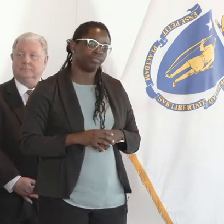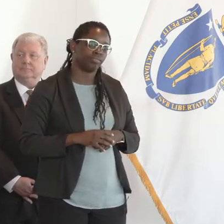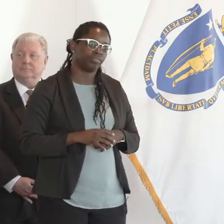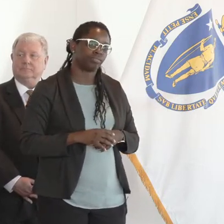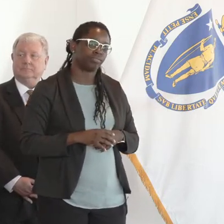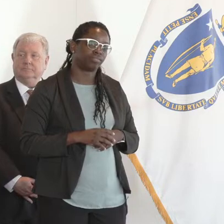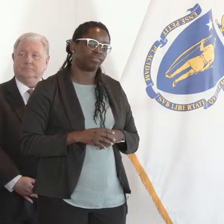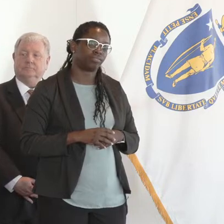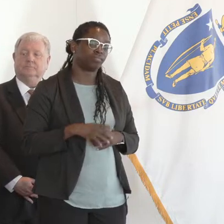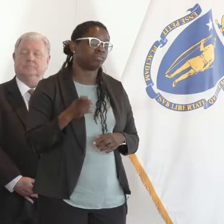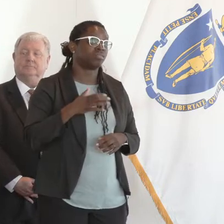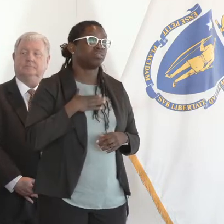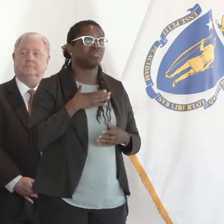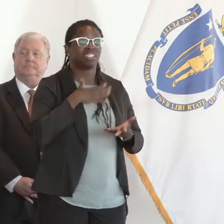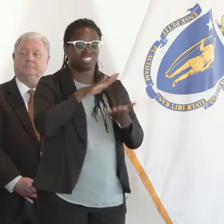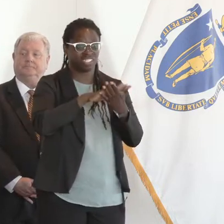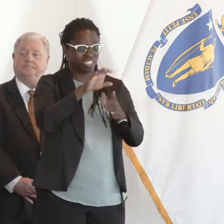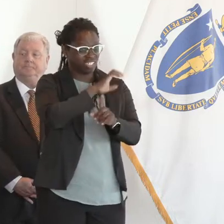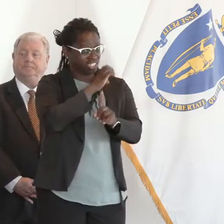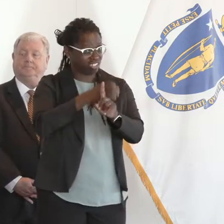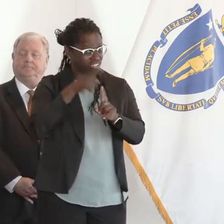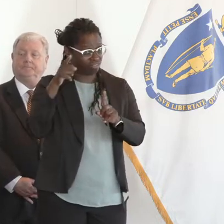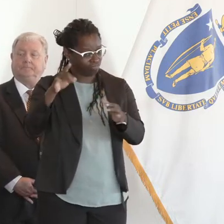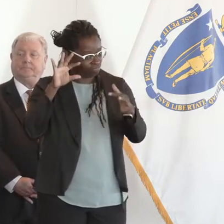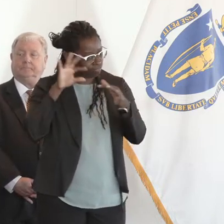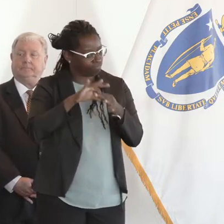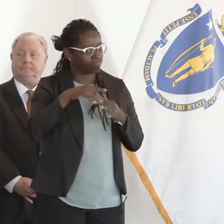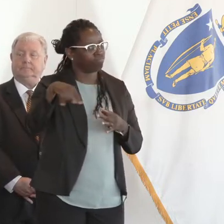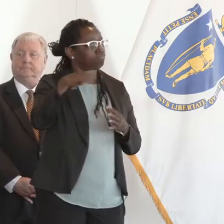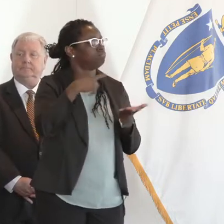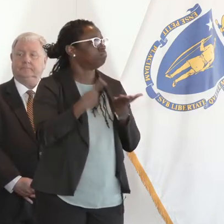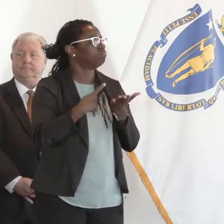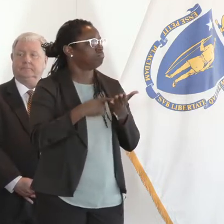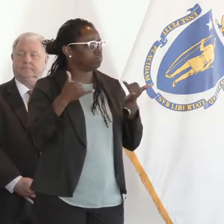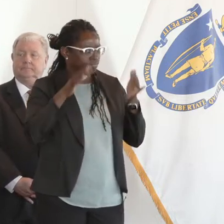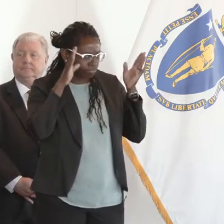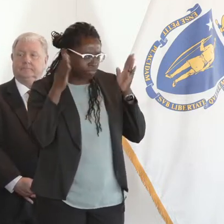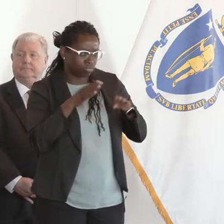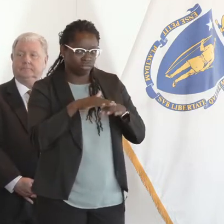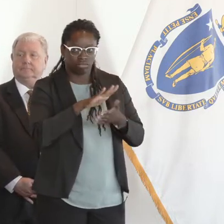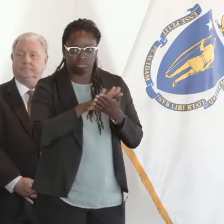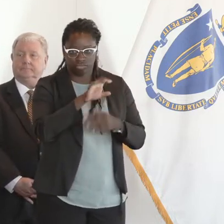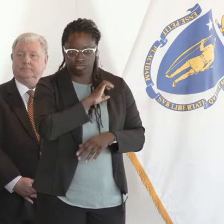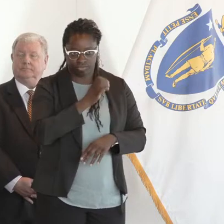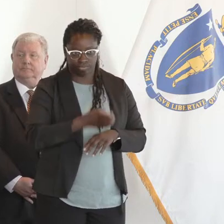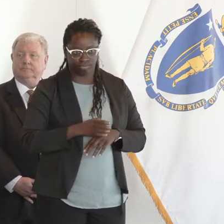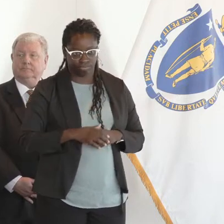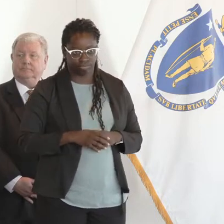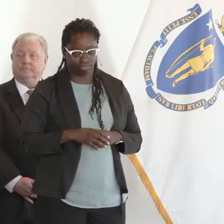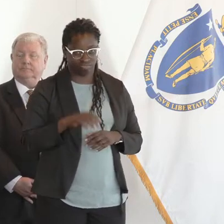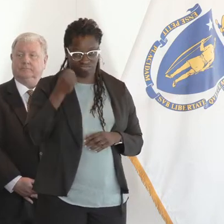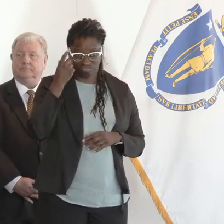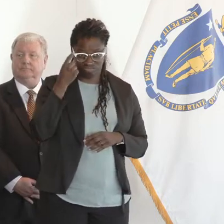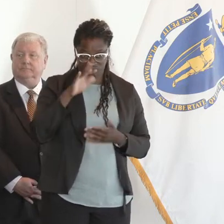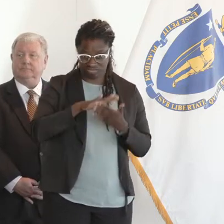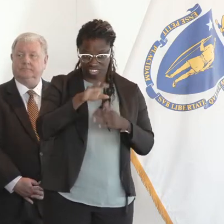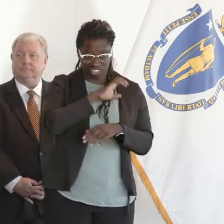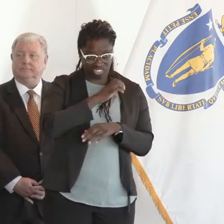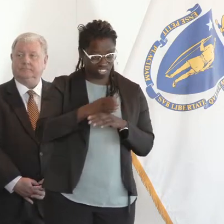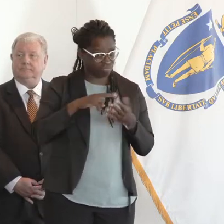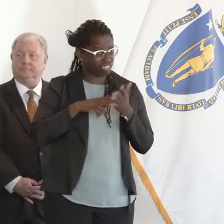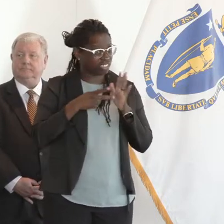this convening as well. This room doesn't have to be reminded that clean energy is good policy, it's